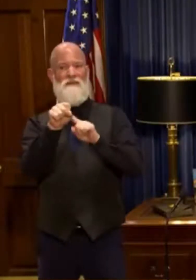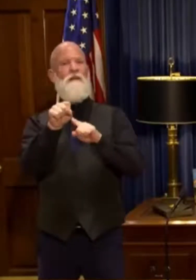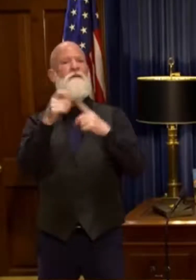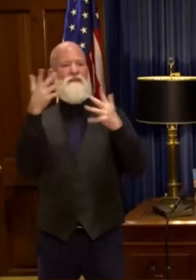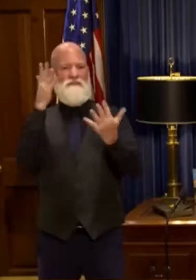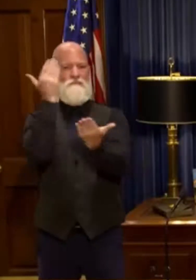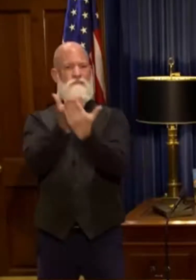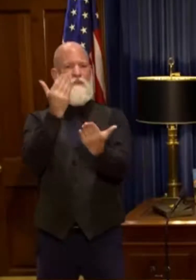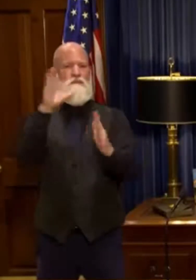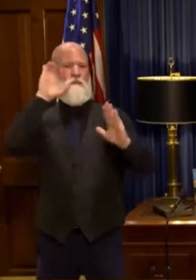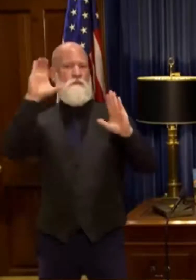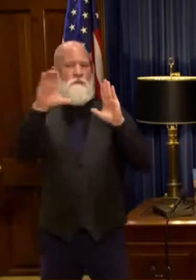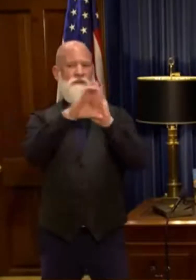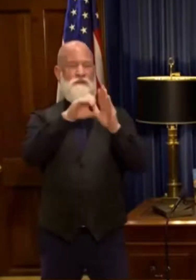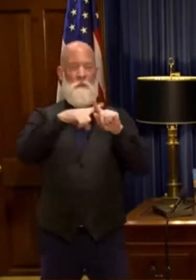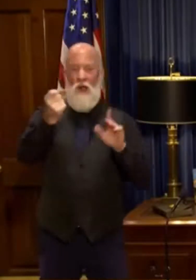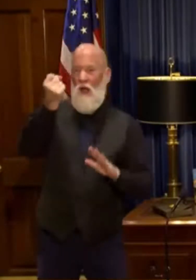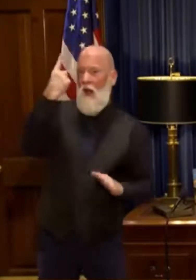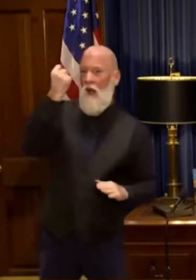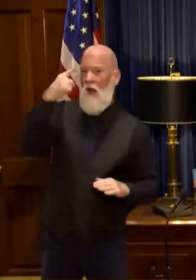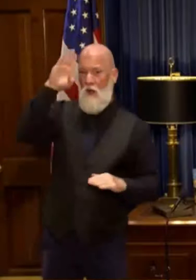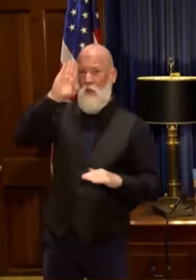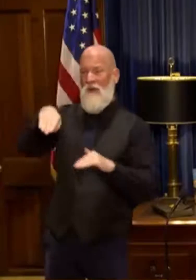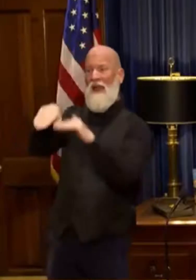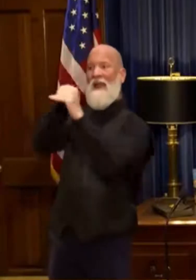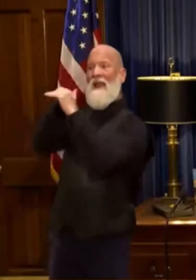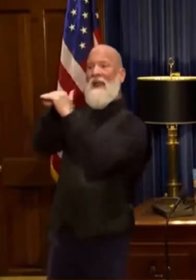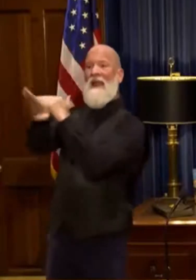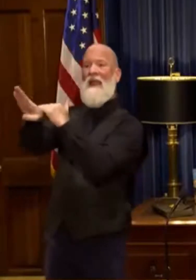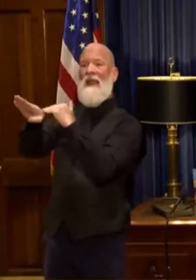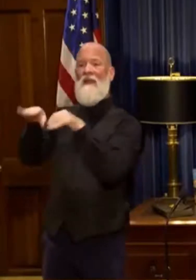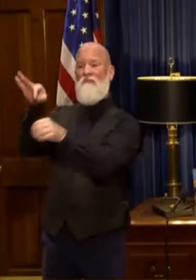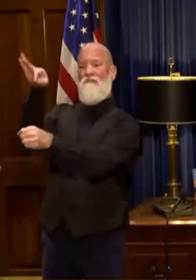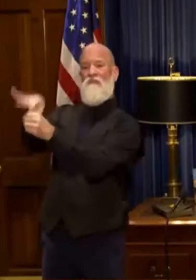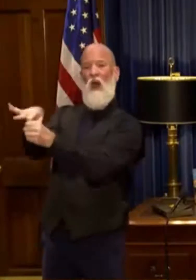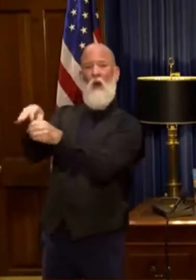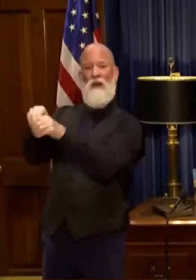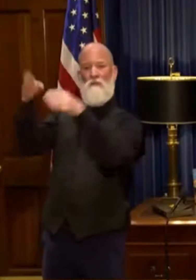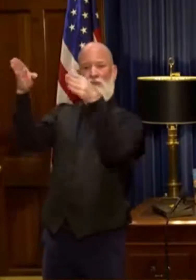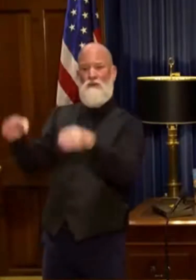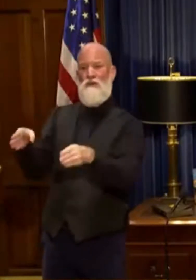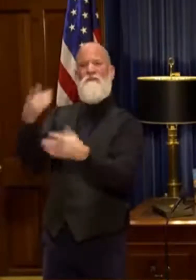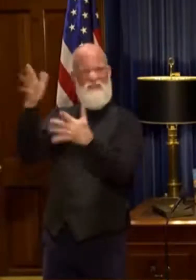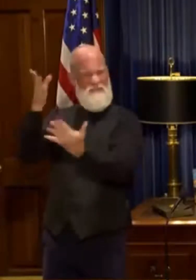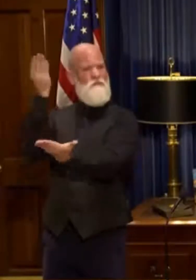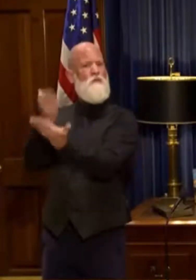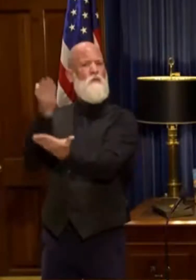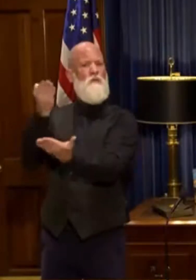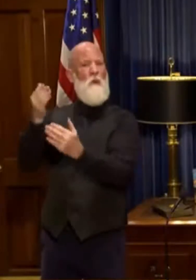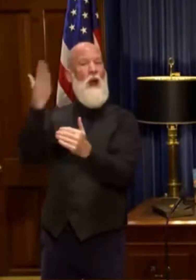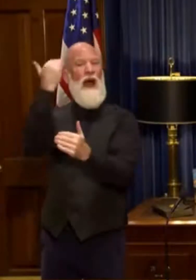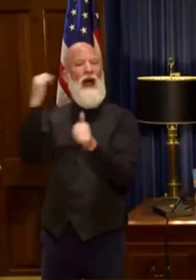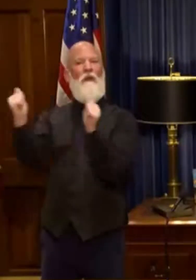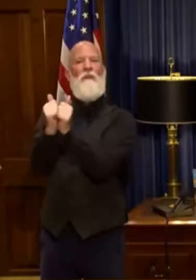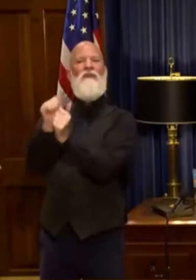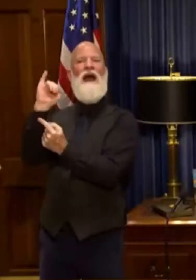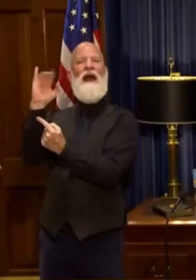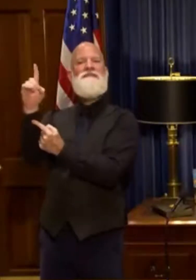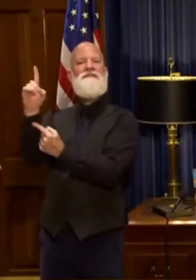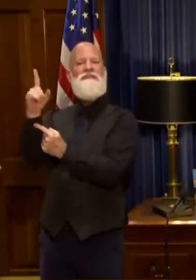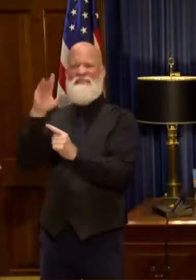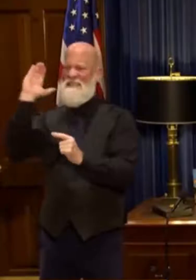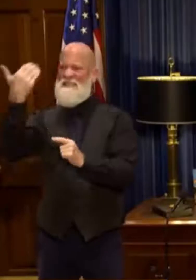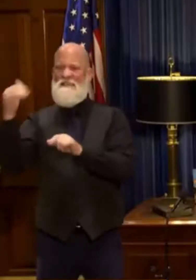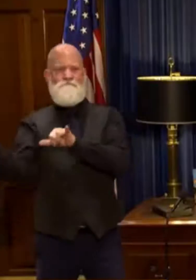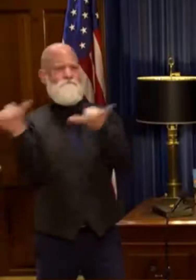photo ID, and we should consider applying that same standard to mail-in balloting. I have heard from many